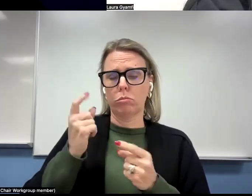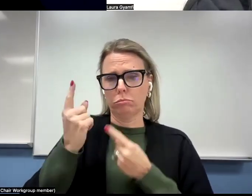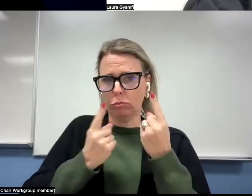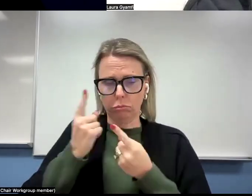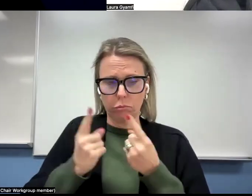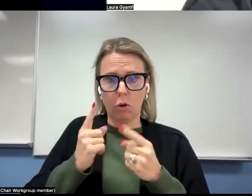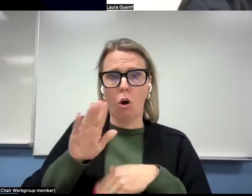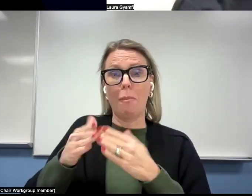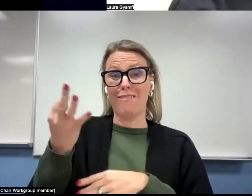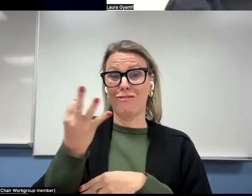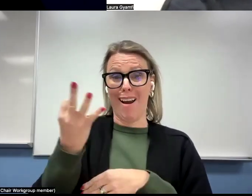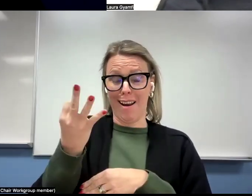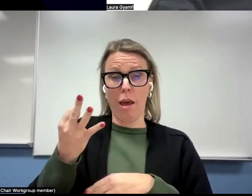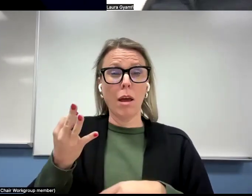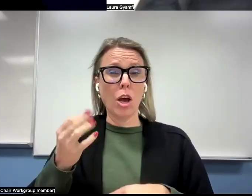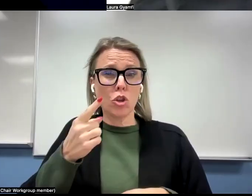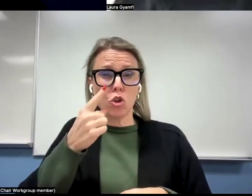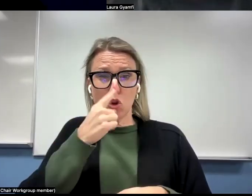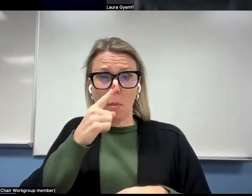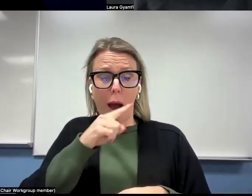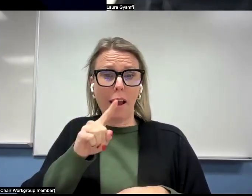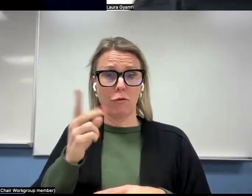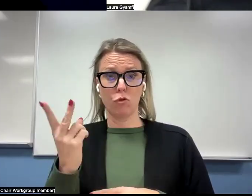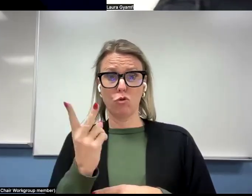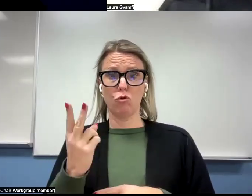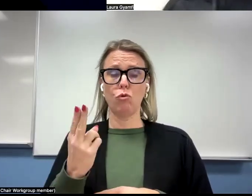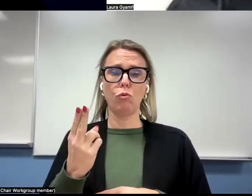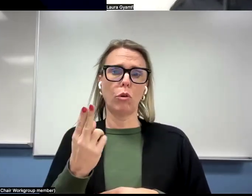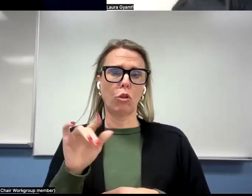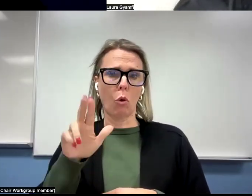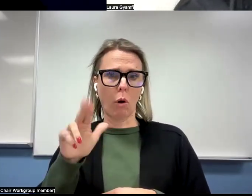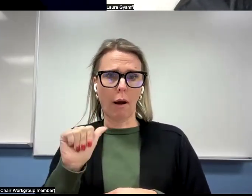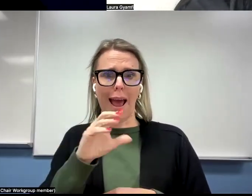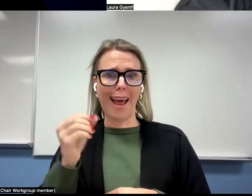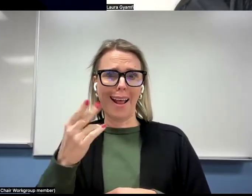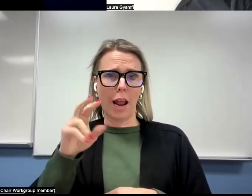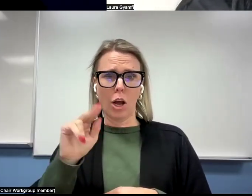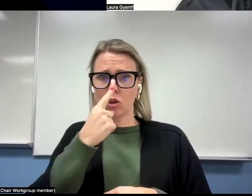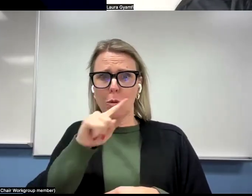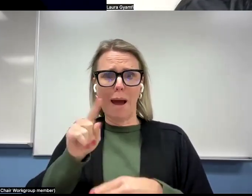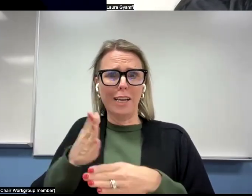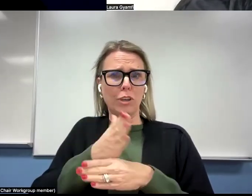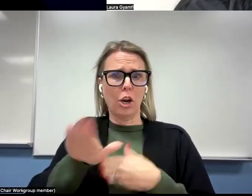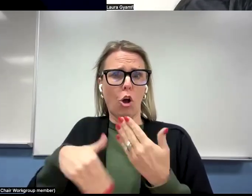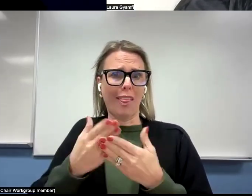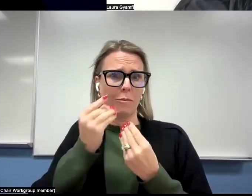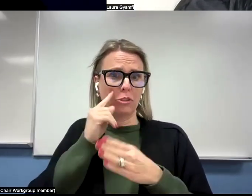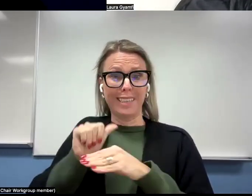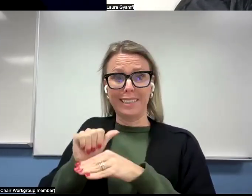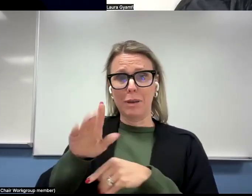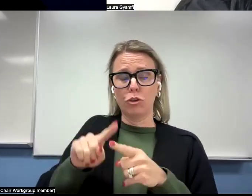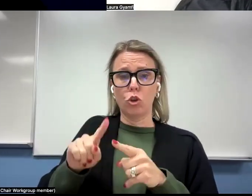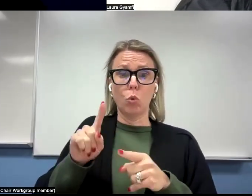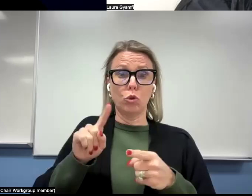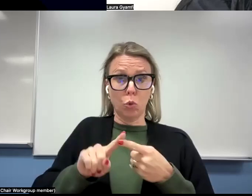submit all of the comments and thoughts by Friday before. Do you mind if Laura and Hannah, do